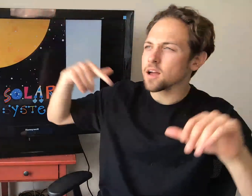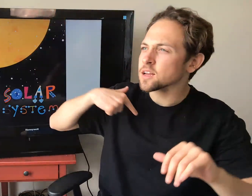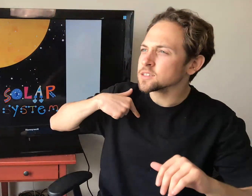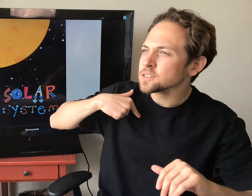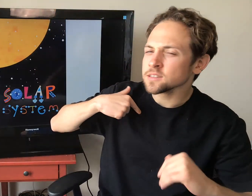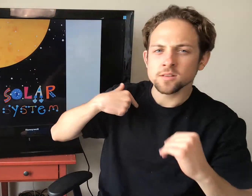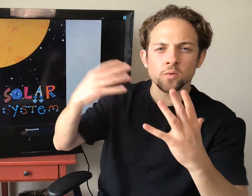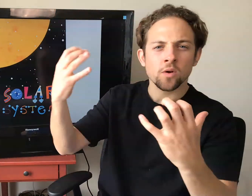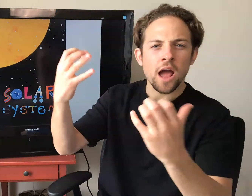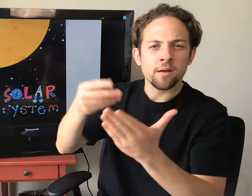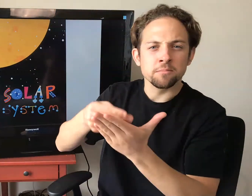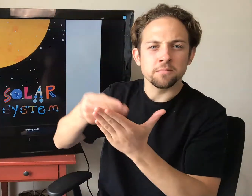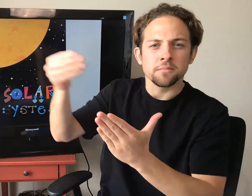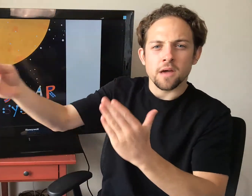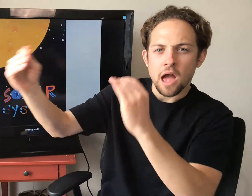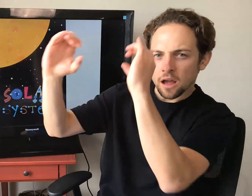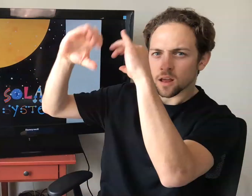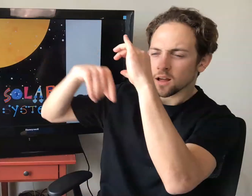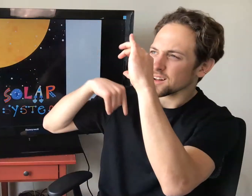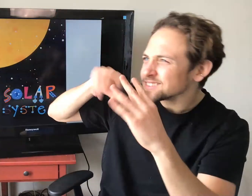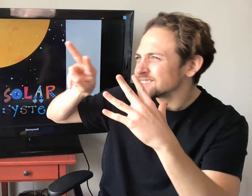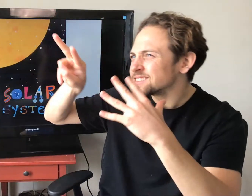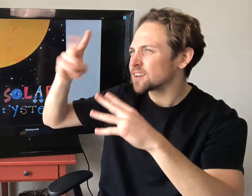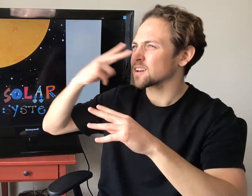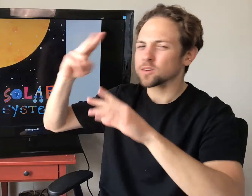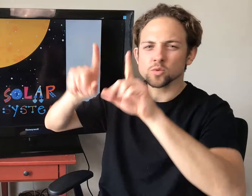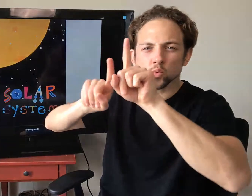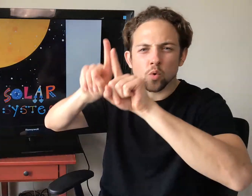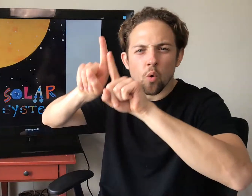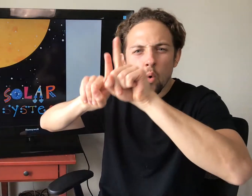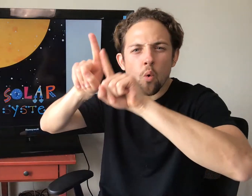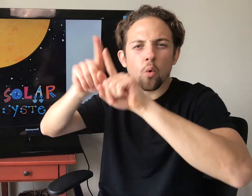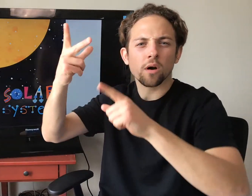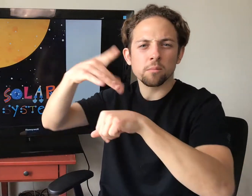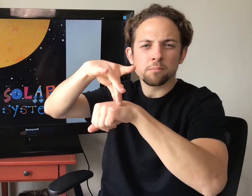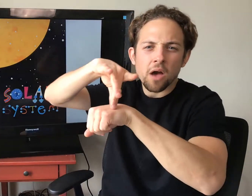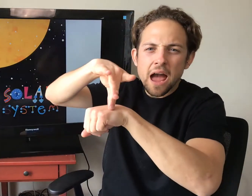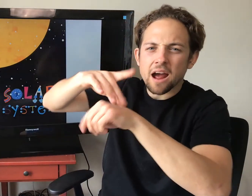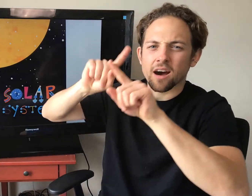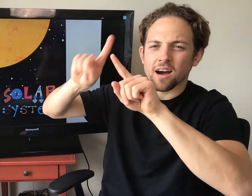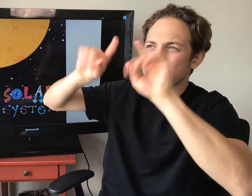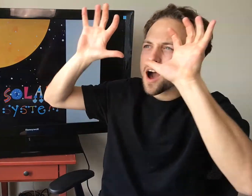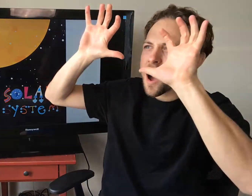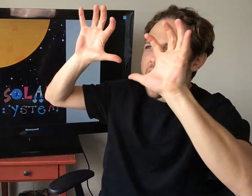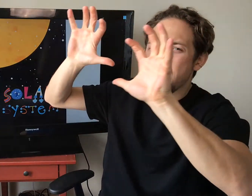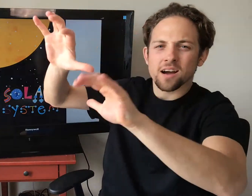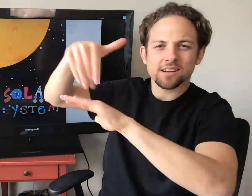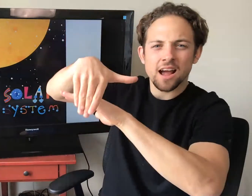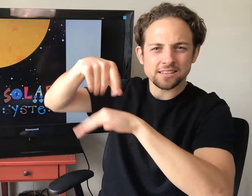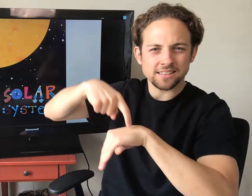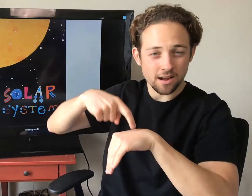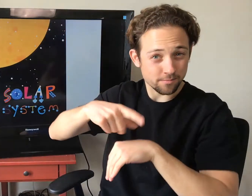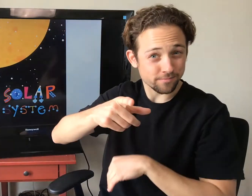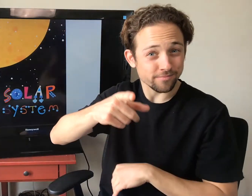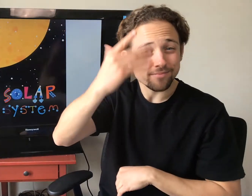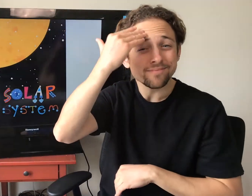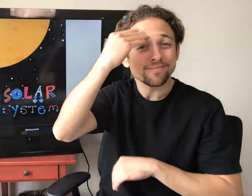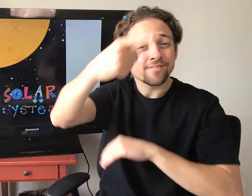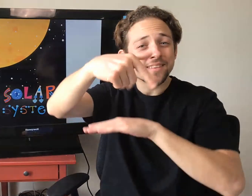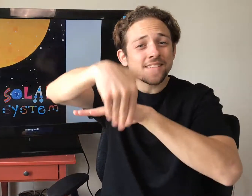You know, I was looking at the sky. I thought I should buy myself a telescope so I can see the stars and all the